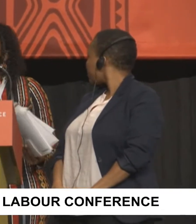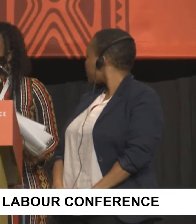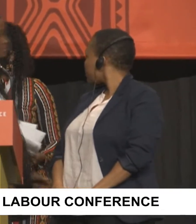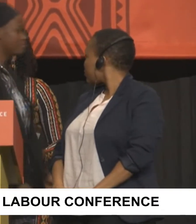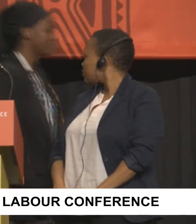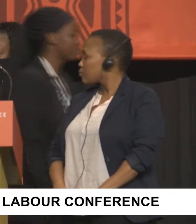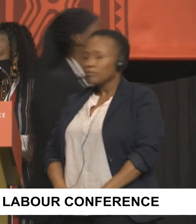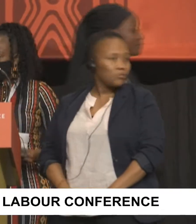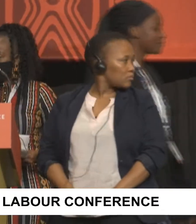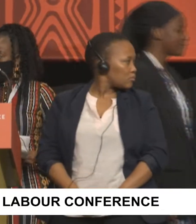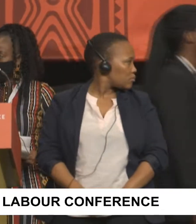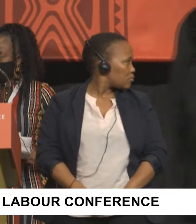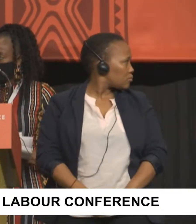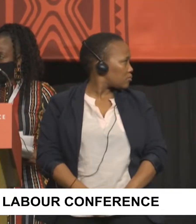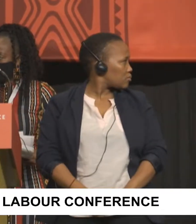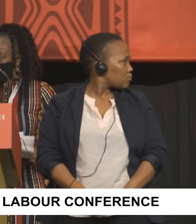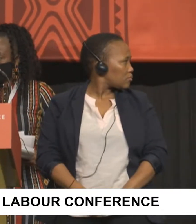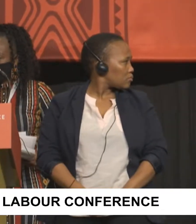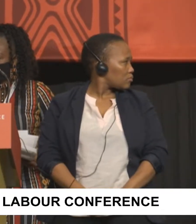Here we can see them.